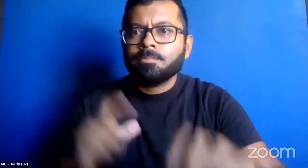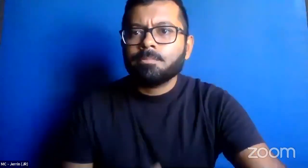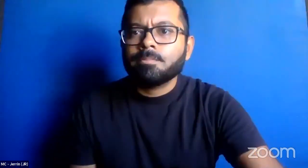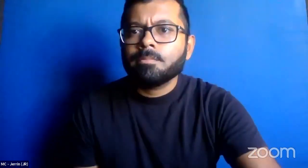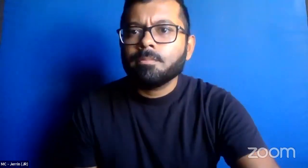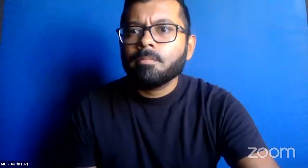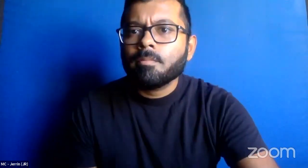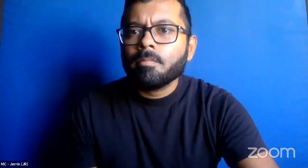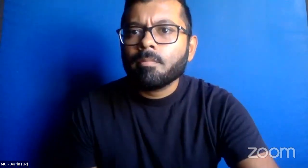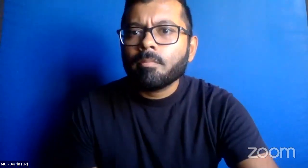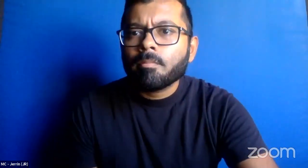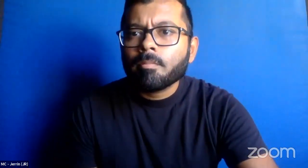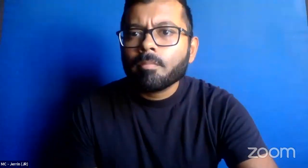So please show your video.